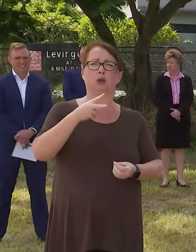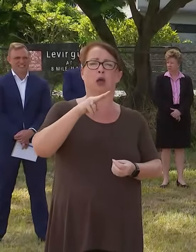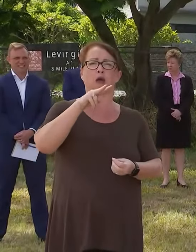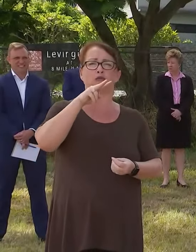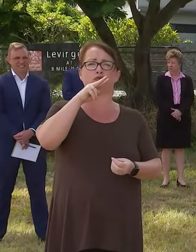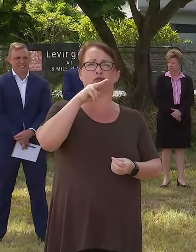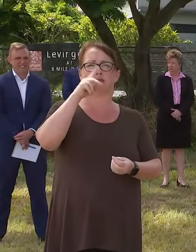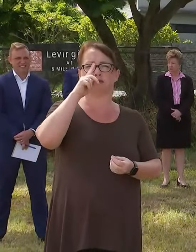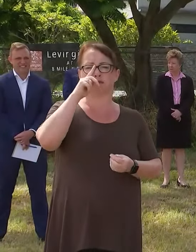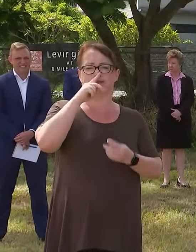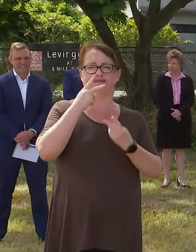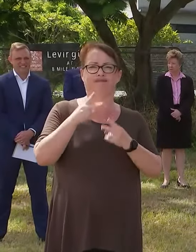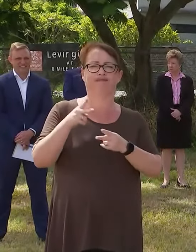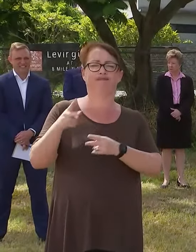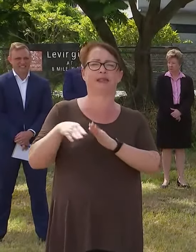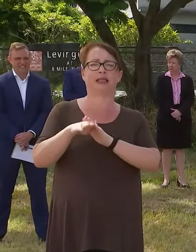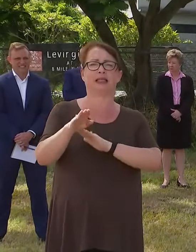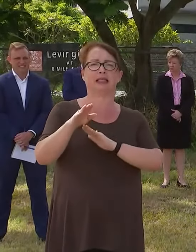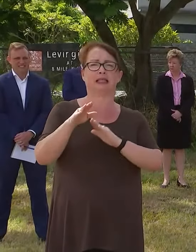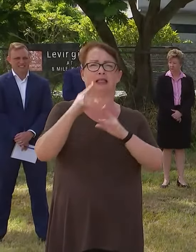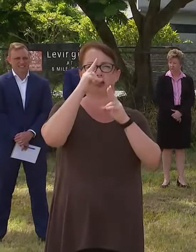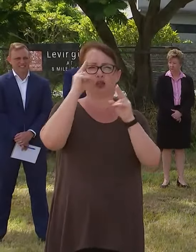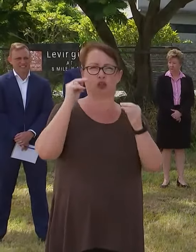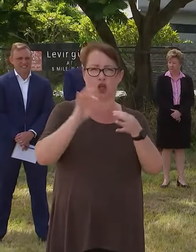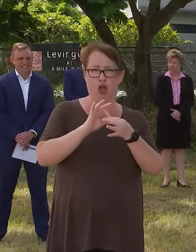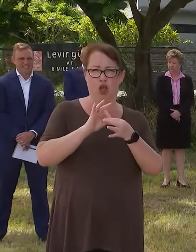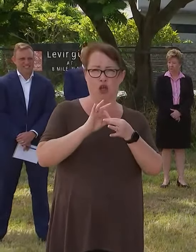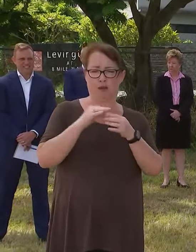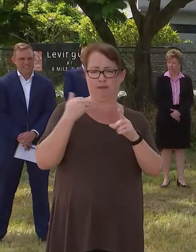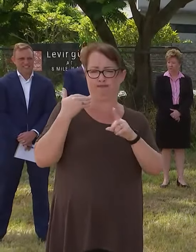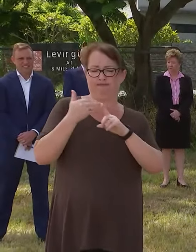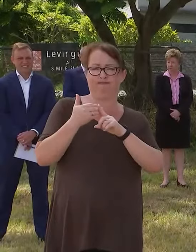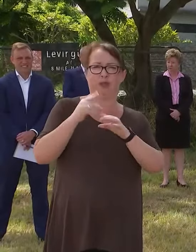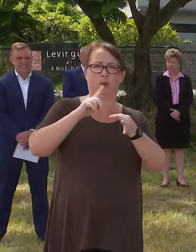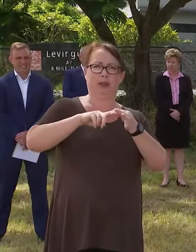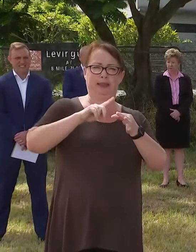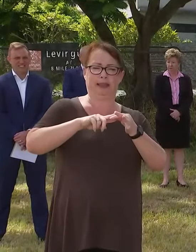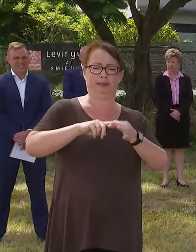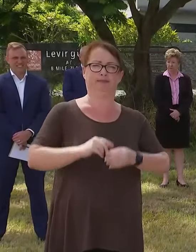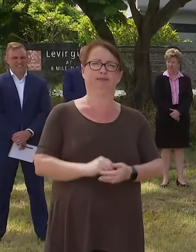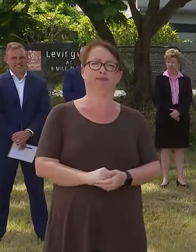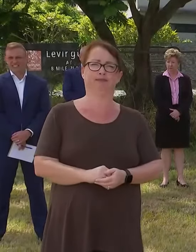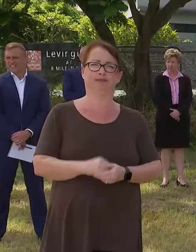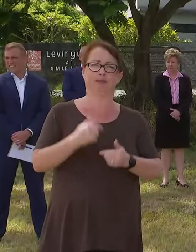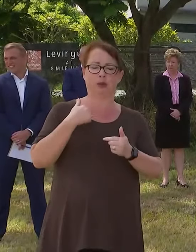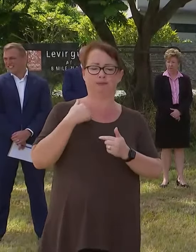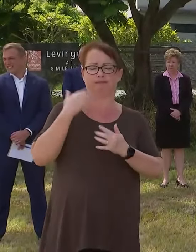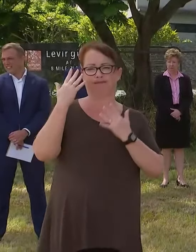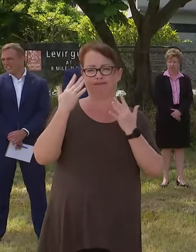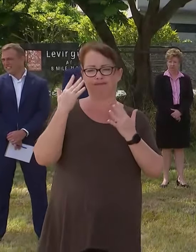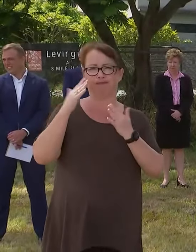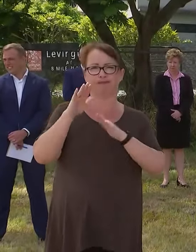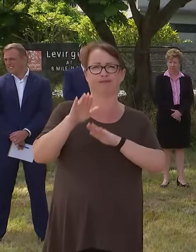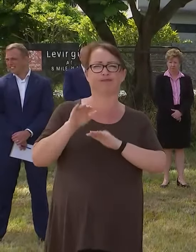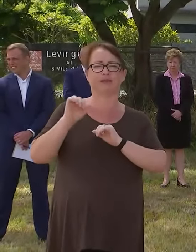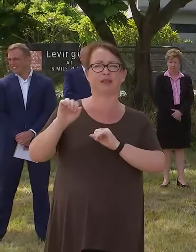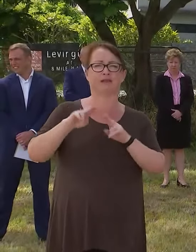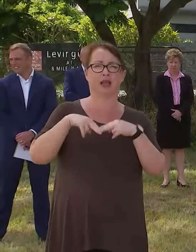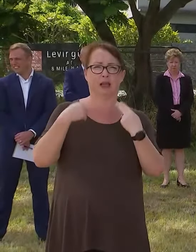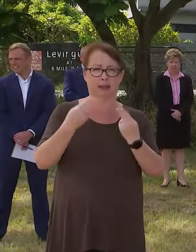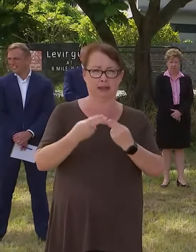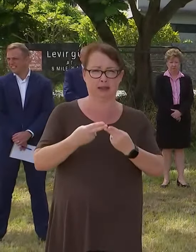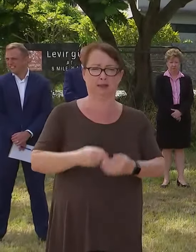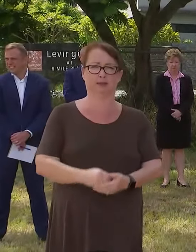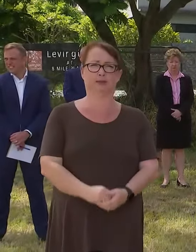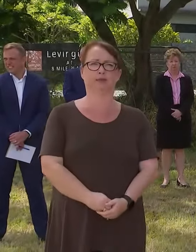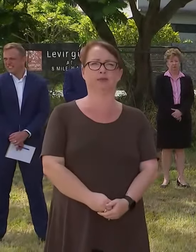of deaths in aged care facilities we've reported in Queensland. And our thoughts are with the families today. In terms